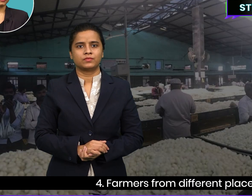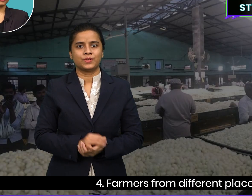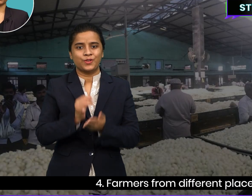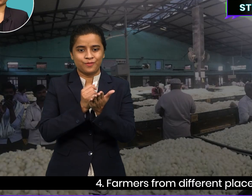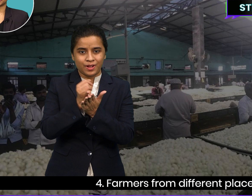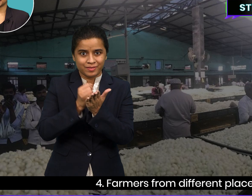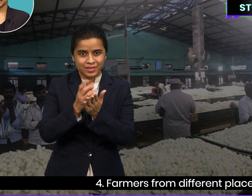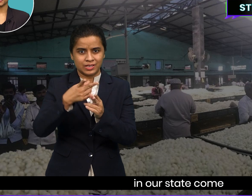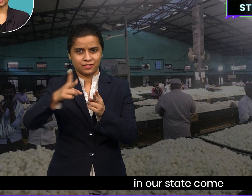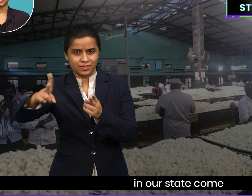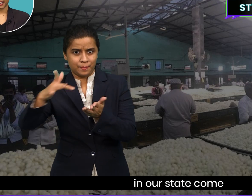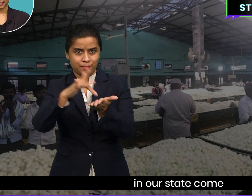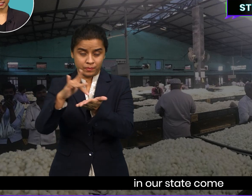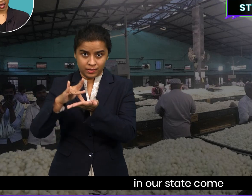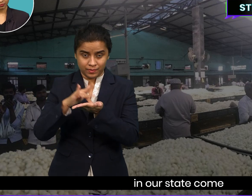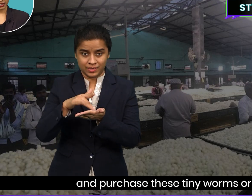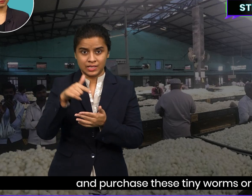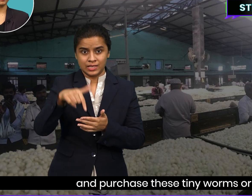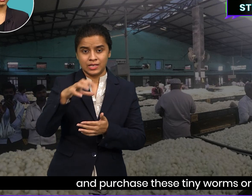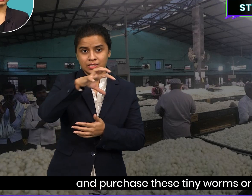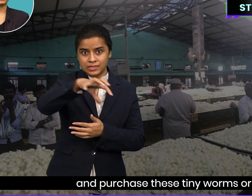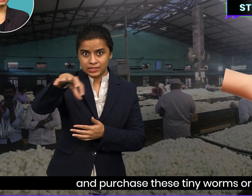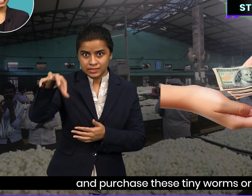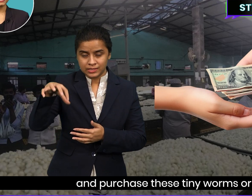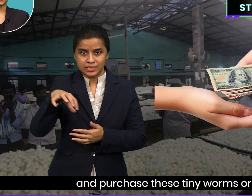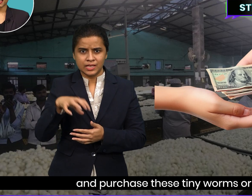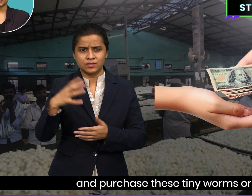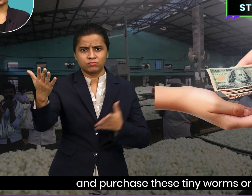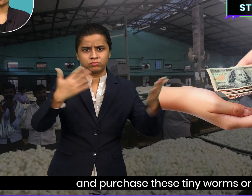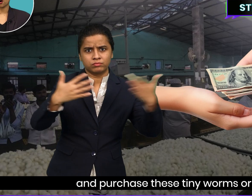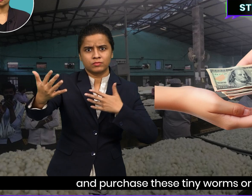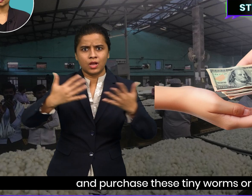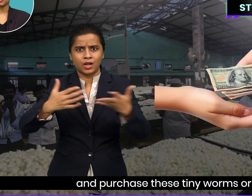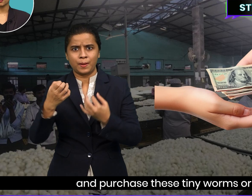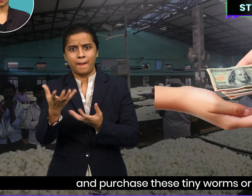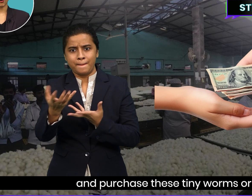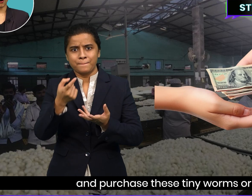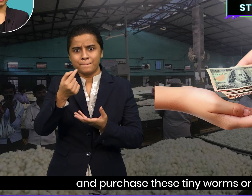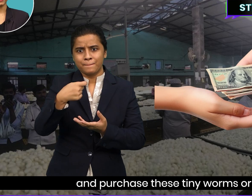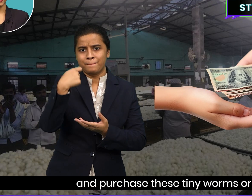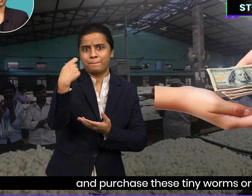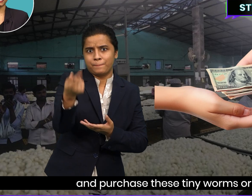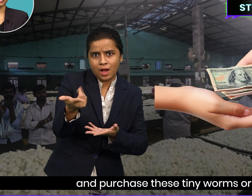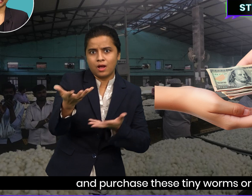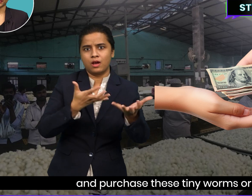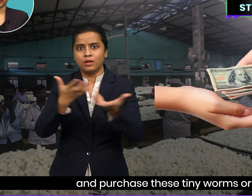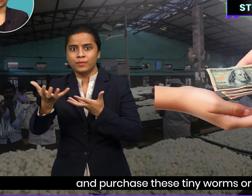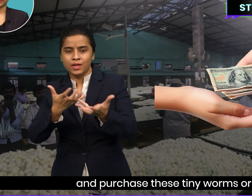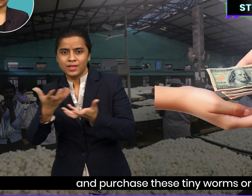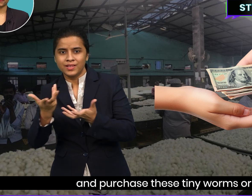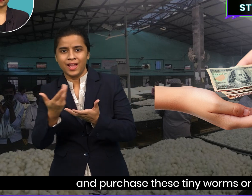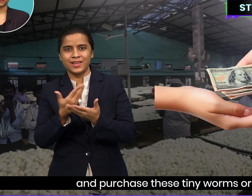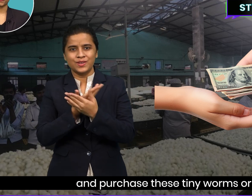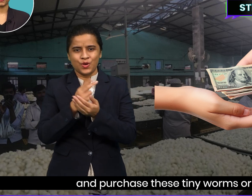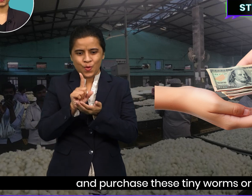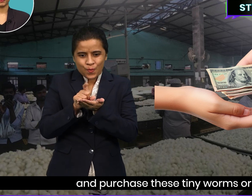Farmers from different places in our state come and purchase these tiny worms or eggs.